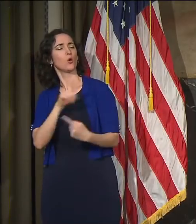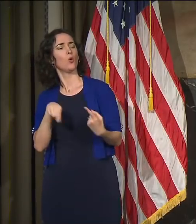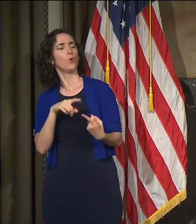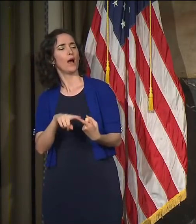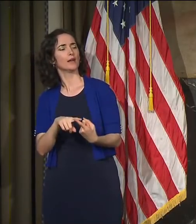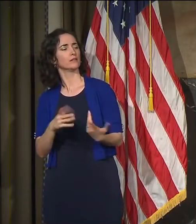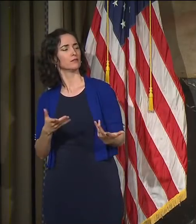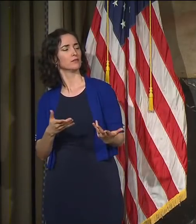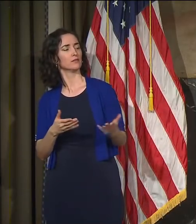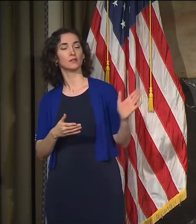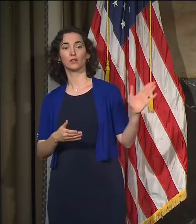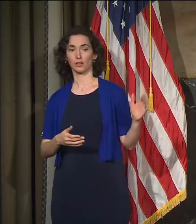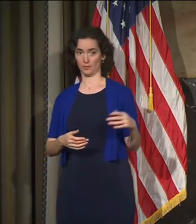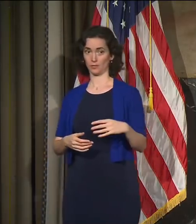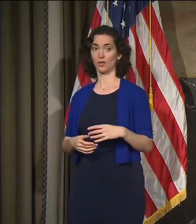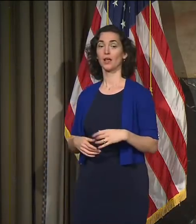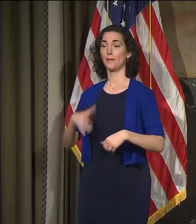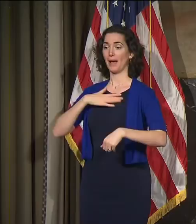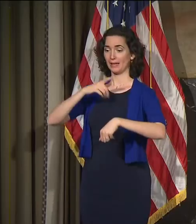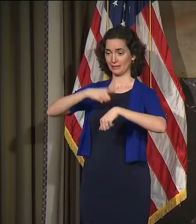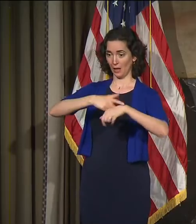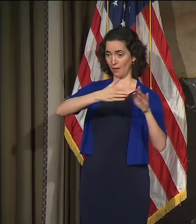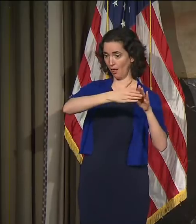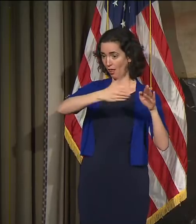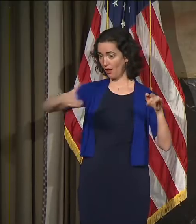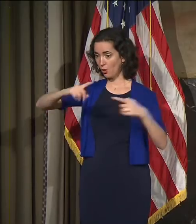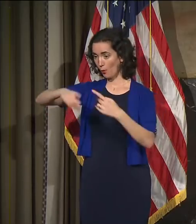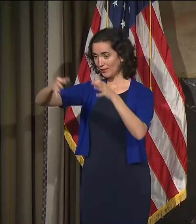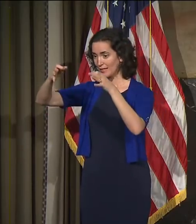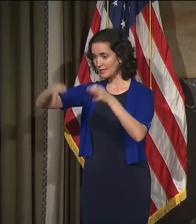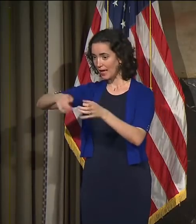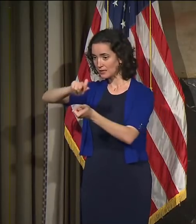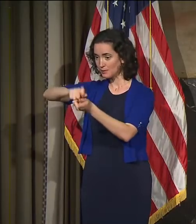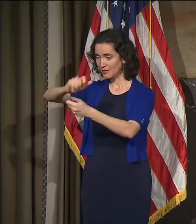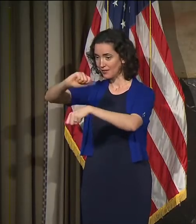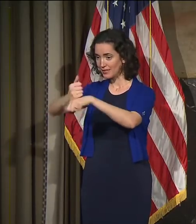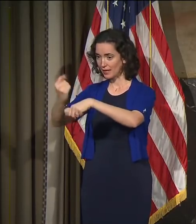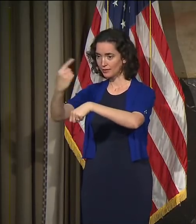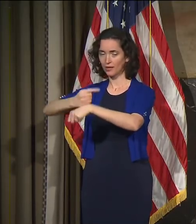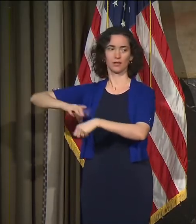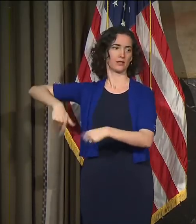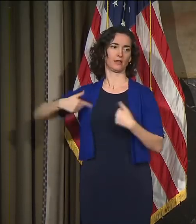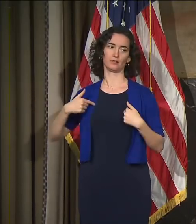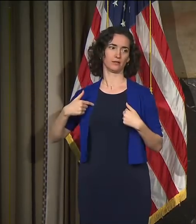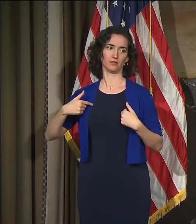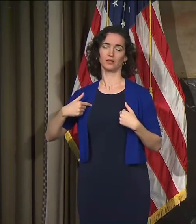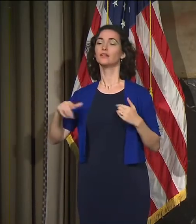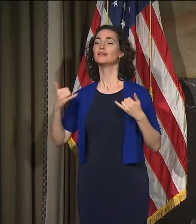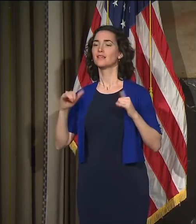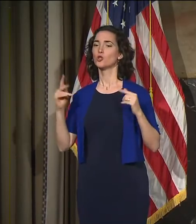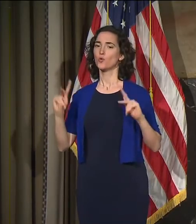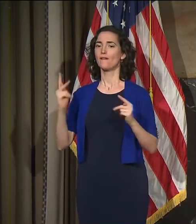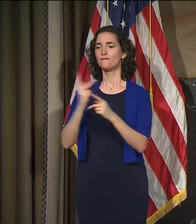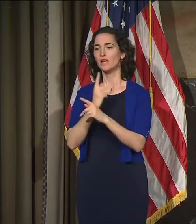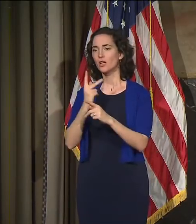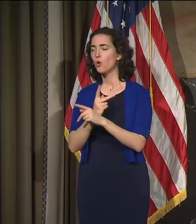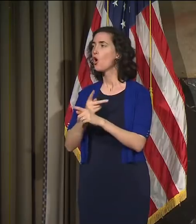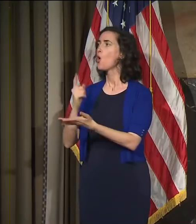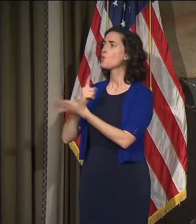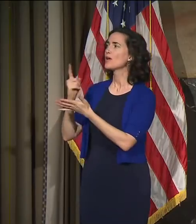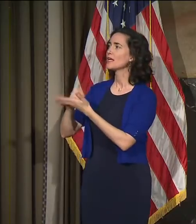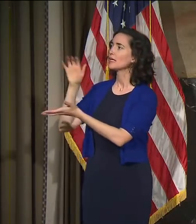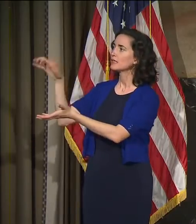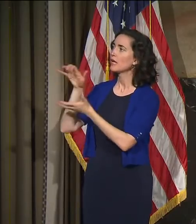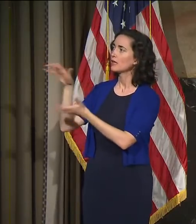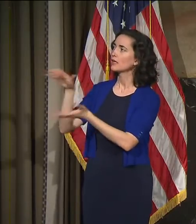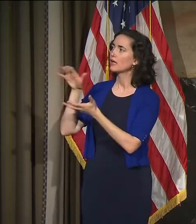I don't have a precise timeline. We're still trying to figure out what our weekly allocations